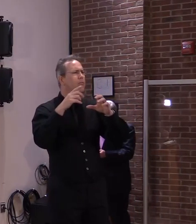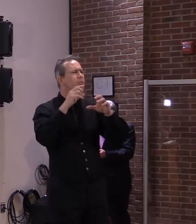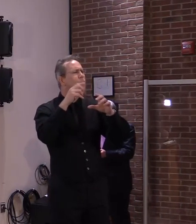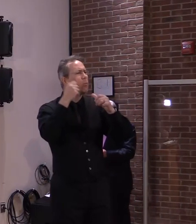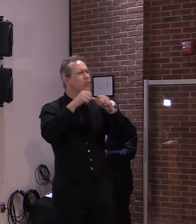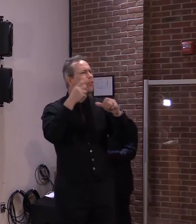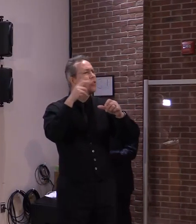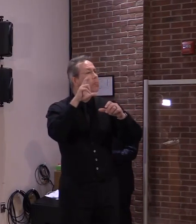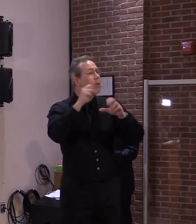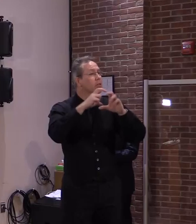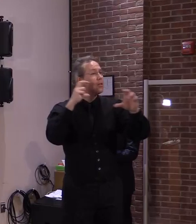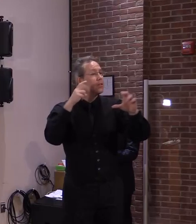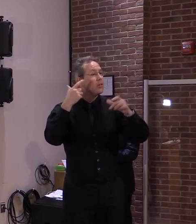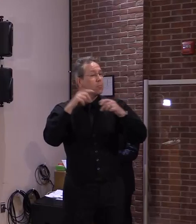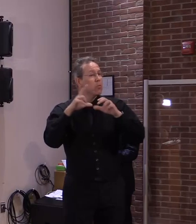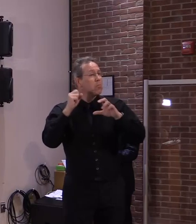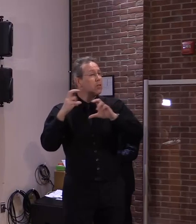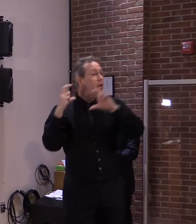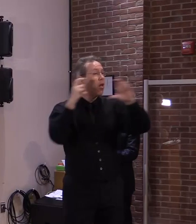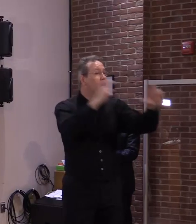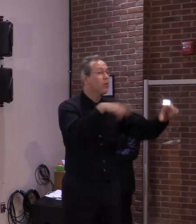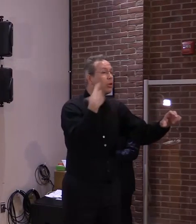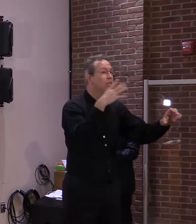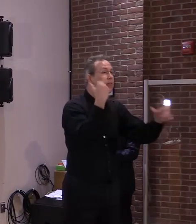Yeah, I'm not sure it's much of an update,